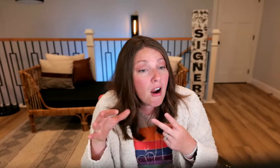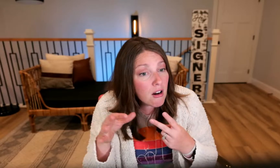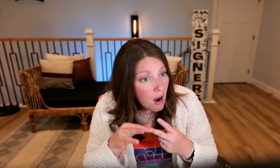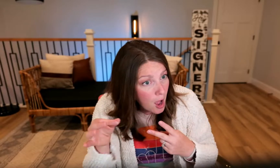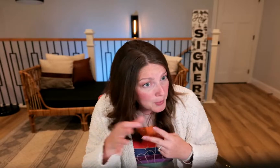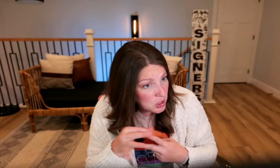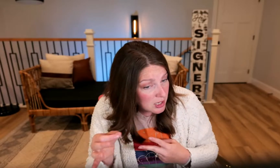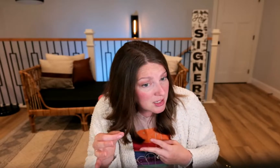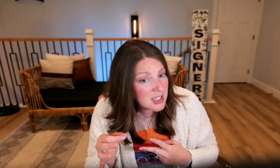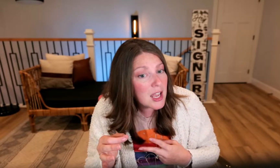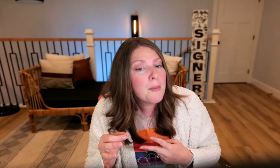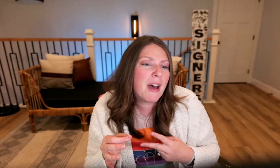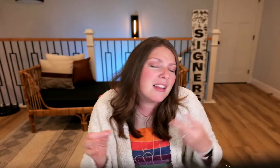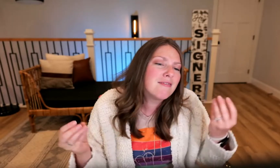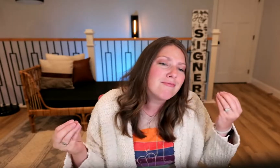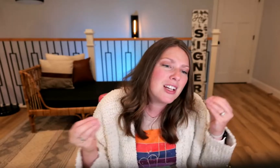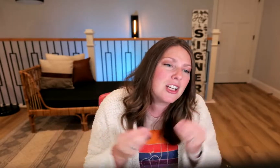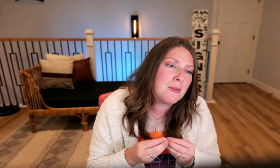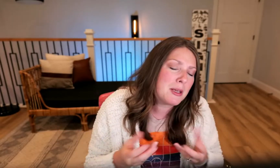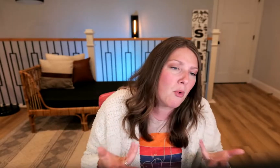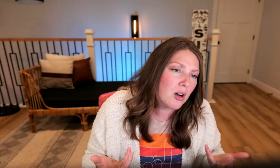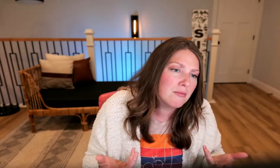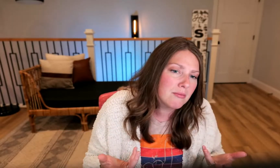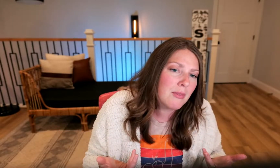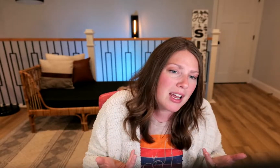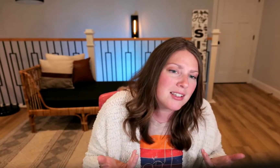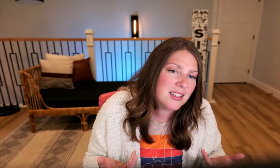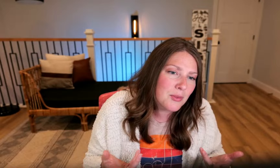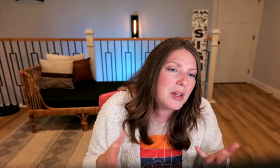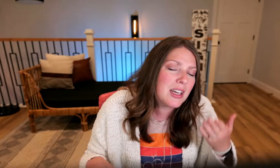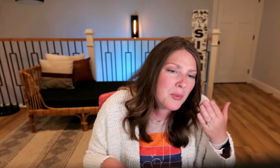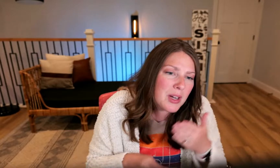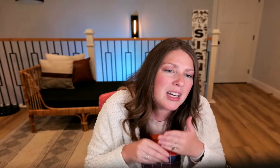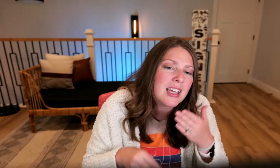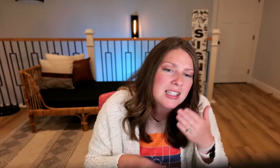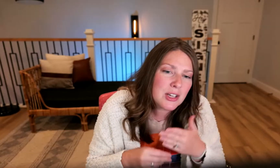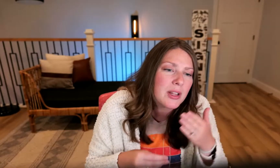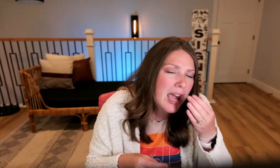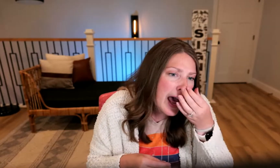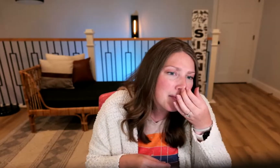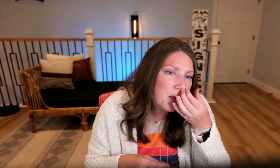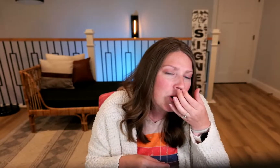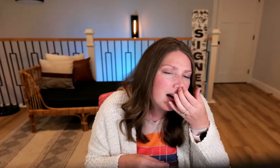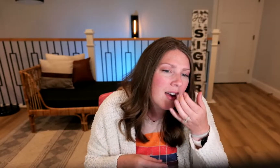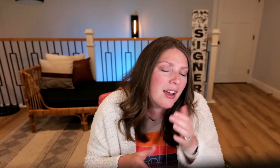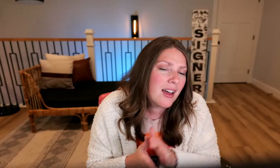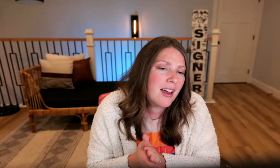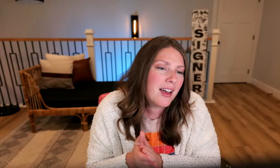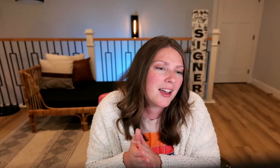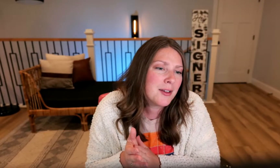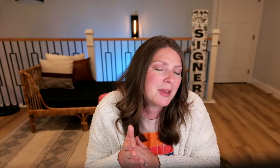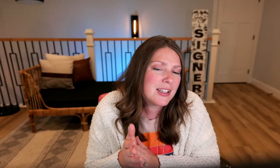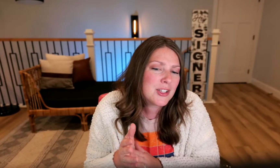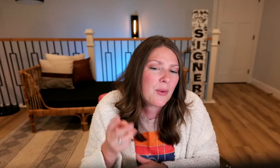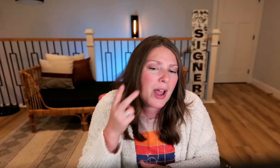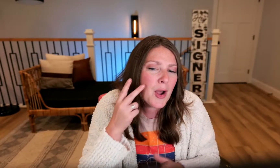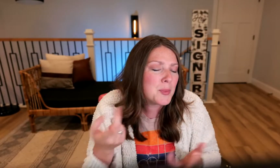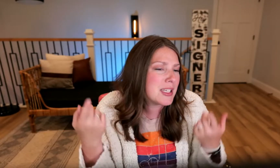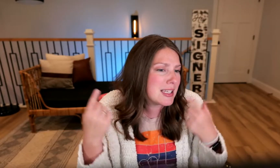are options, but there need to be more, right? We need to continually add more. And so I hope to see